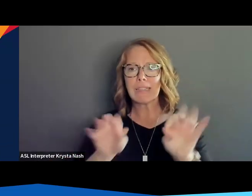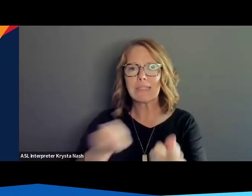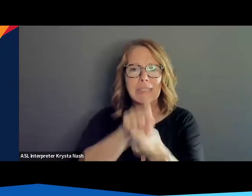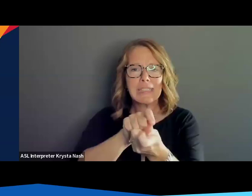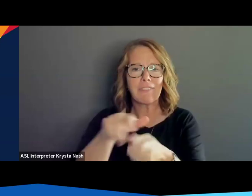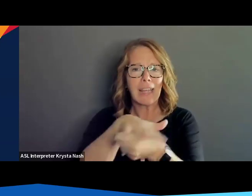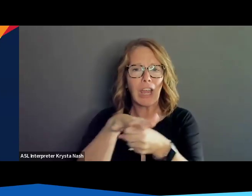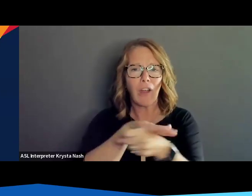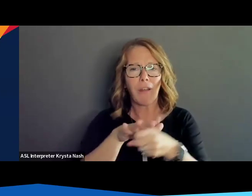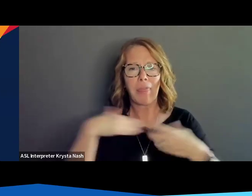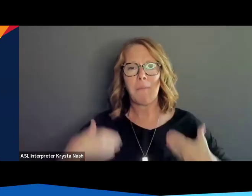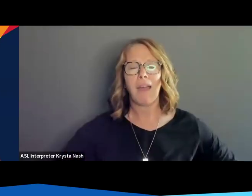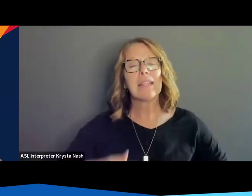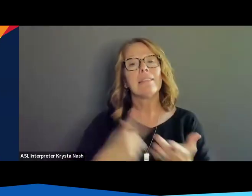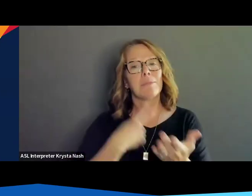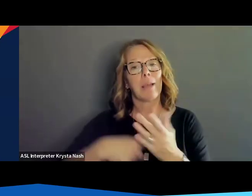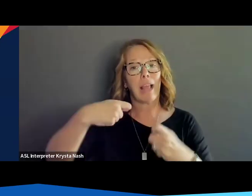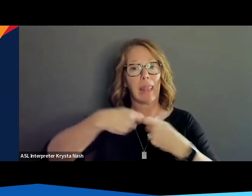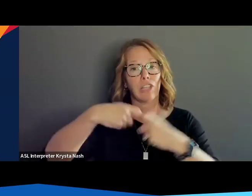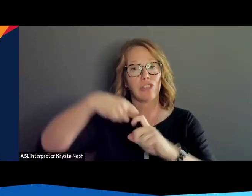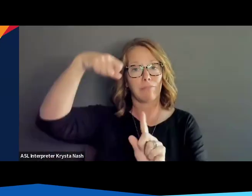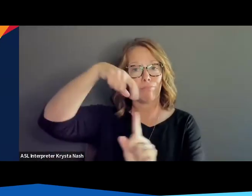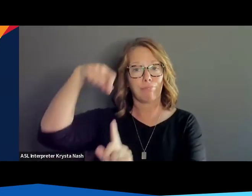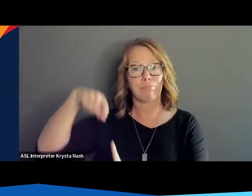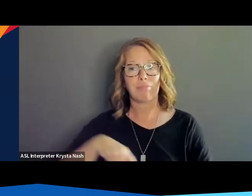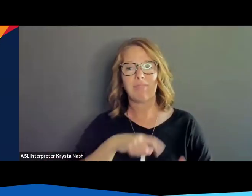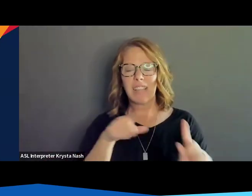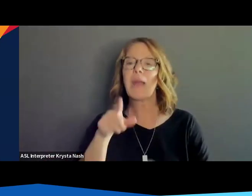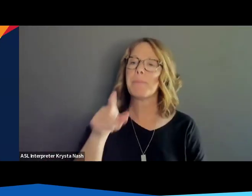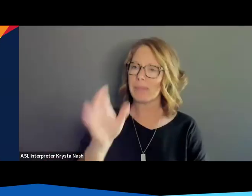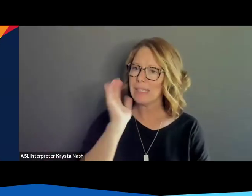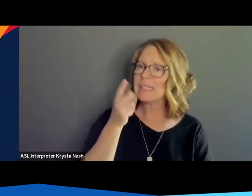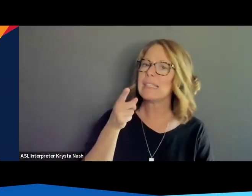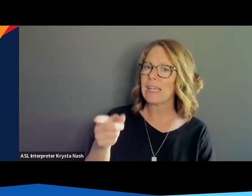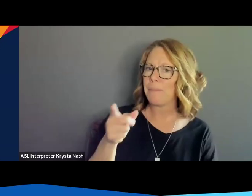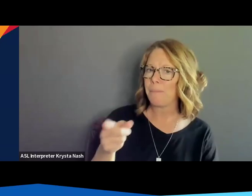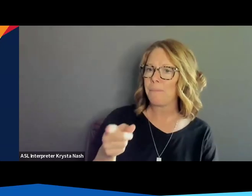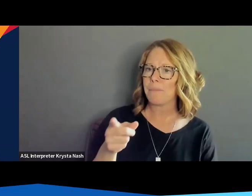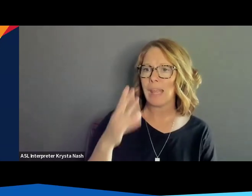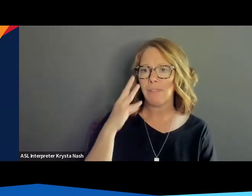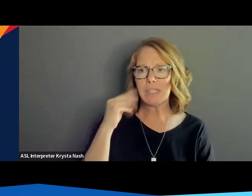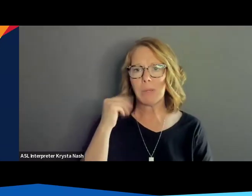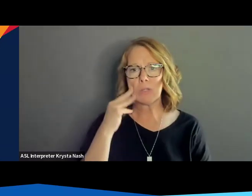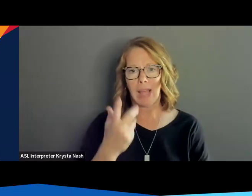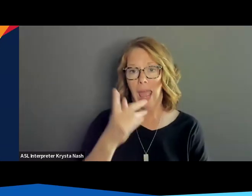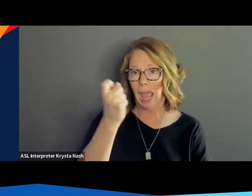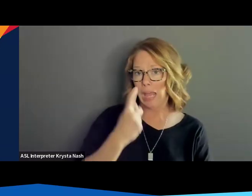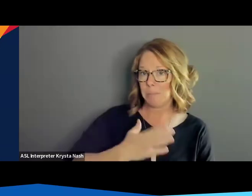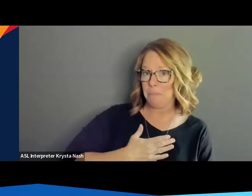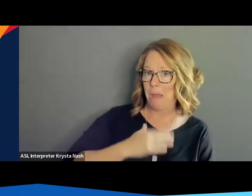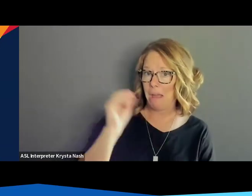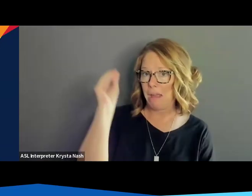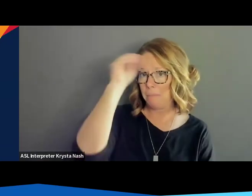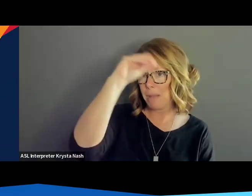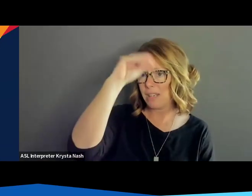electrical current is attached to this. And so they've been through this and they wanted to know what my opinion was of it.